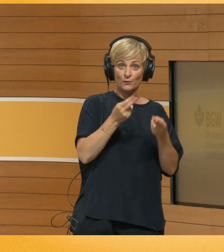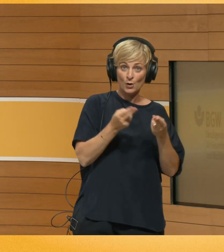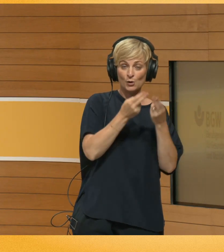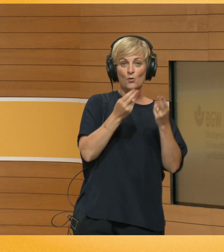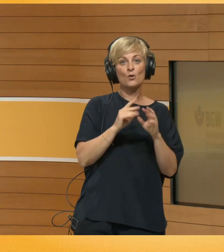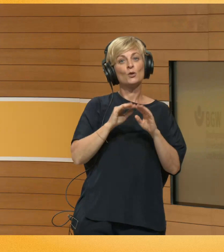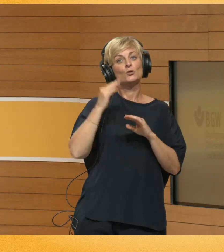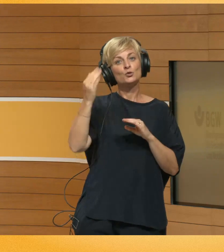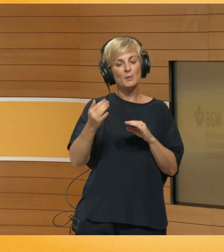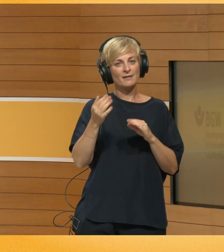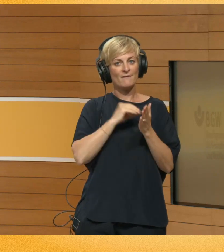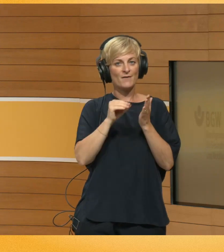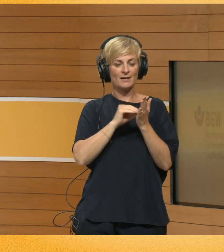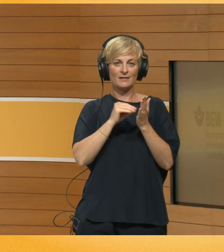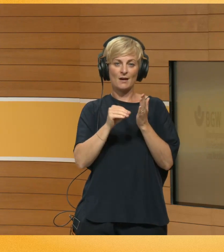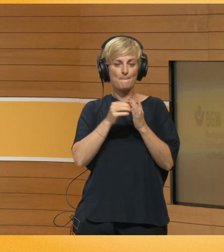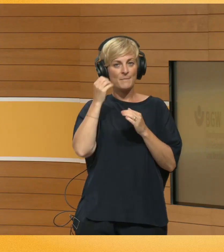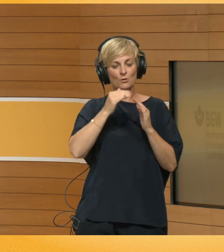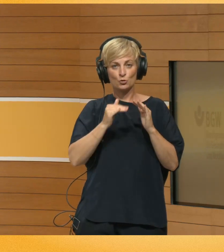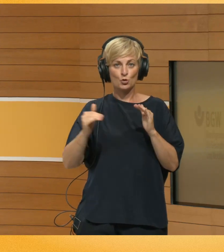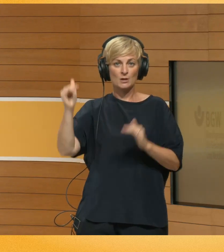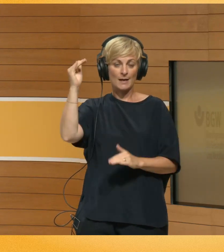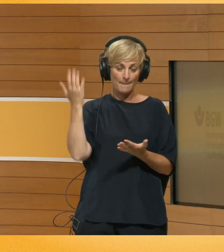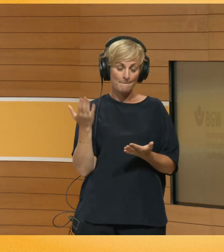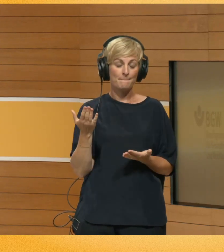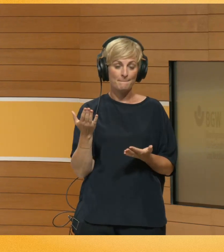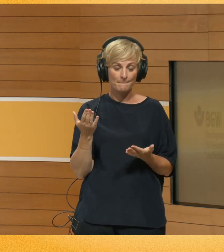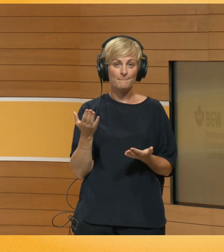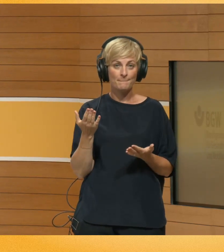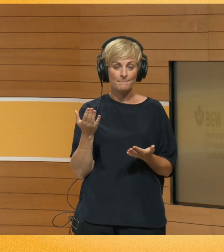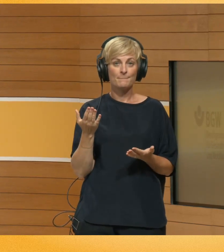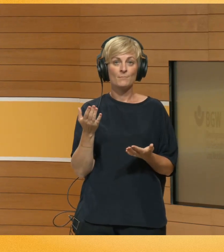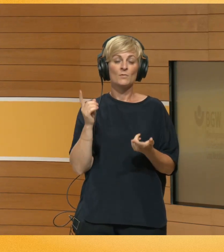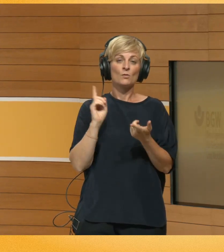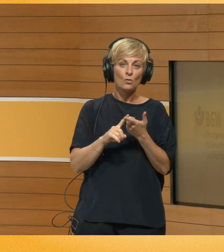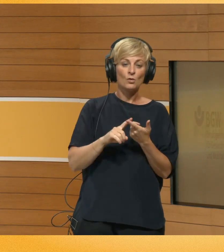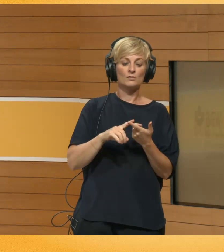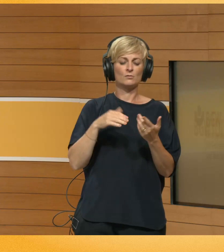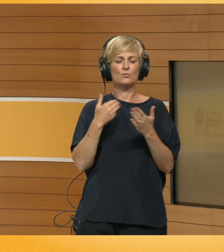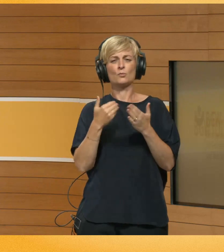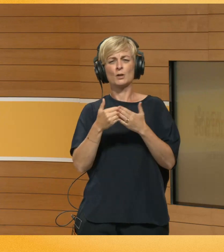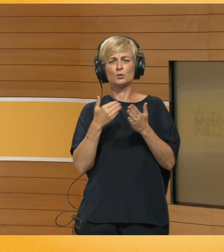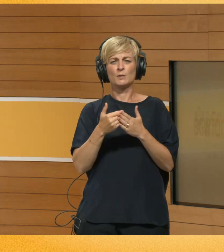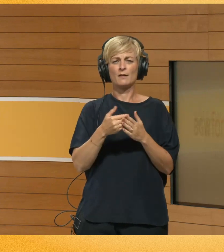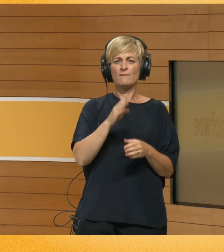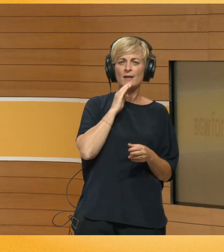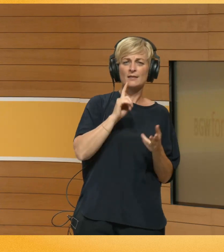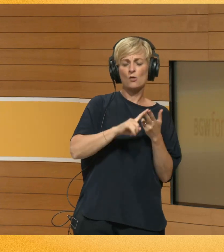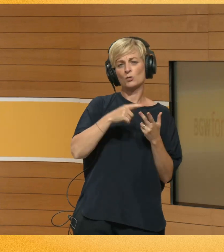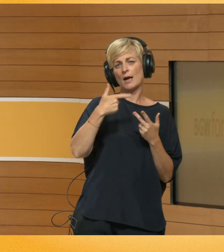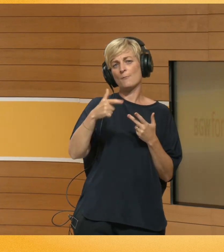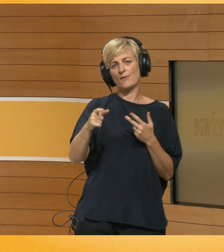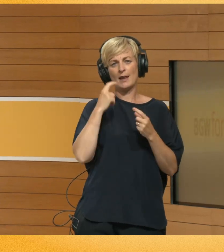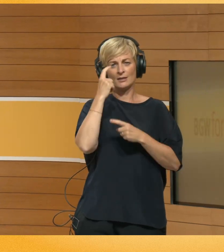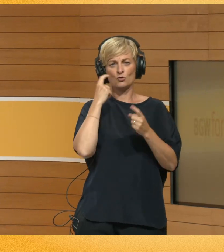Digital health will play a huge role in the future of healthcare, a massive opportunity. It's a hard one to crack, but if you can